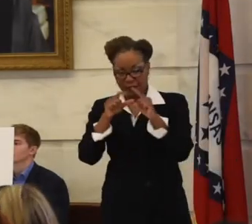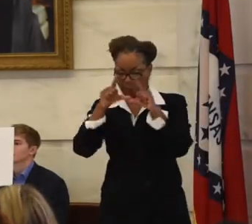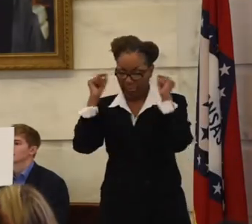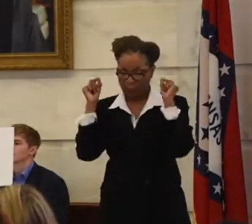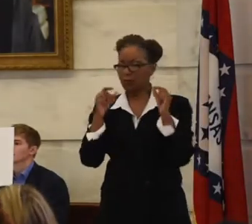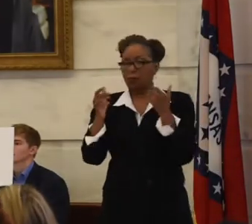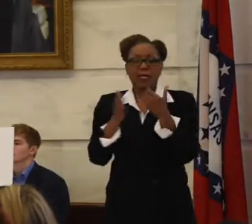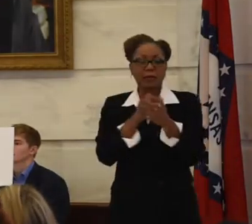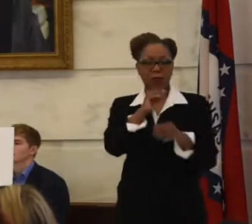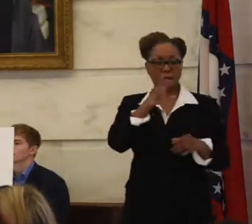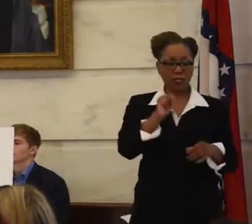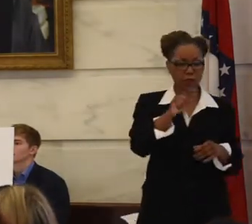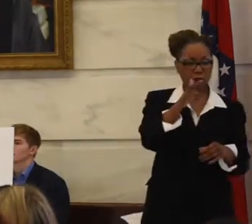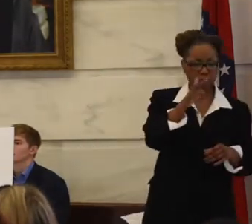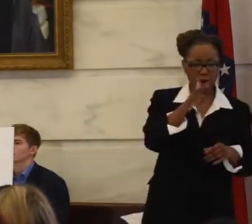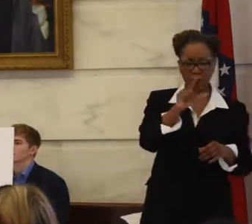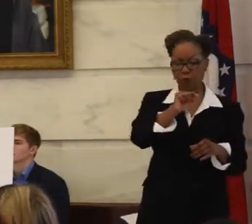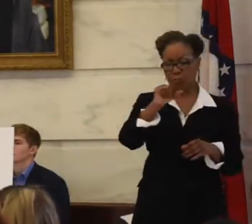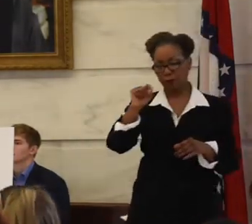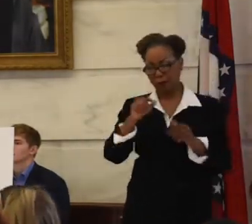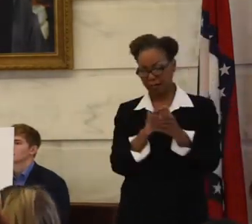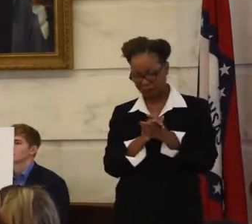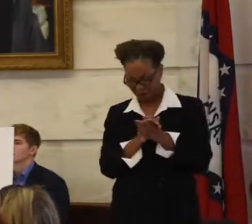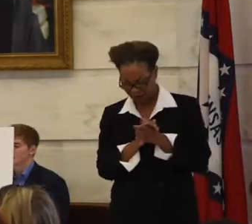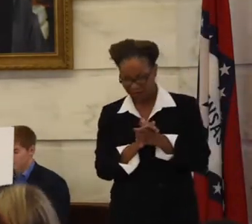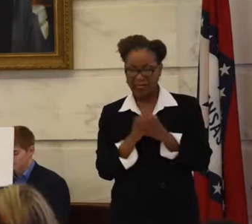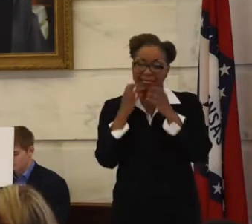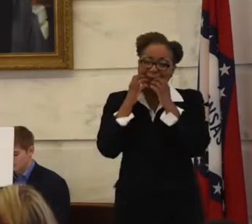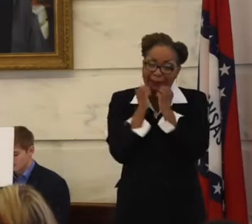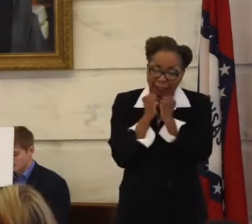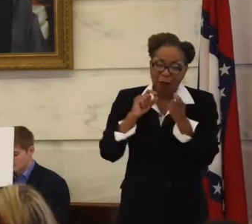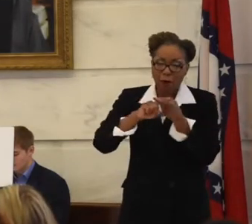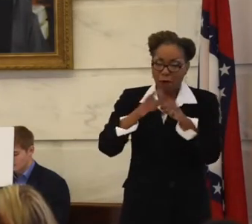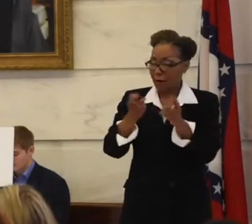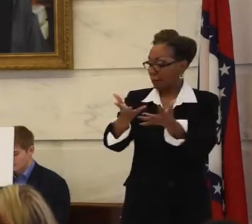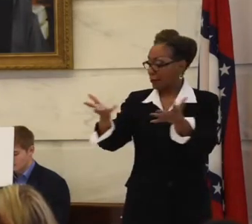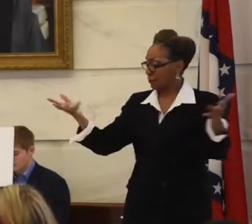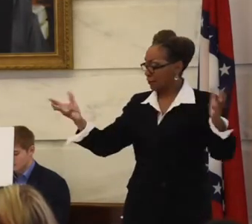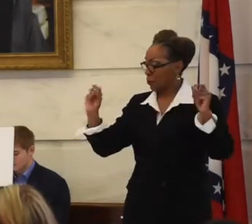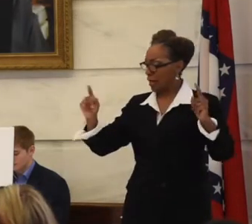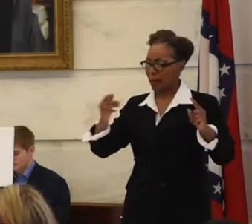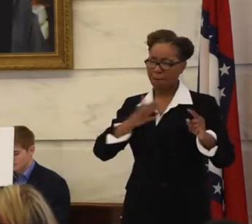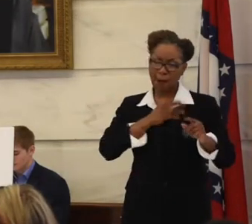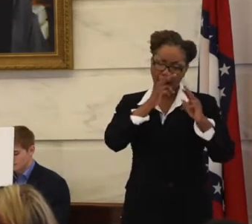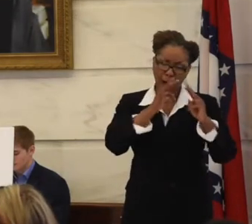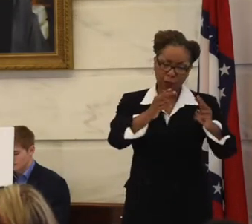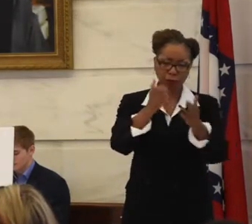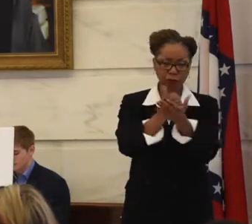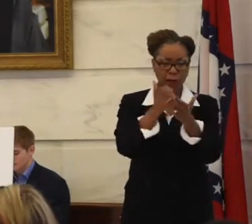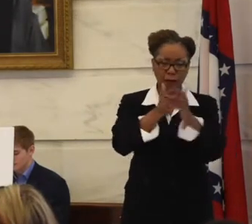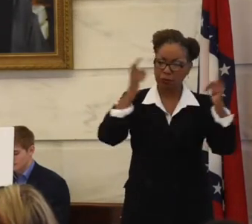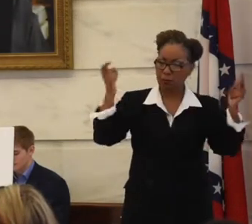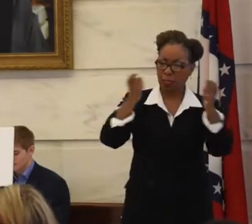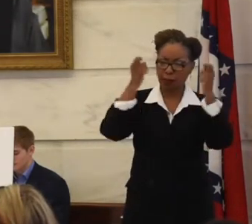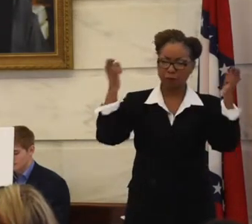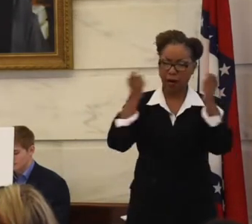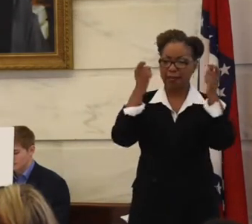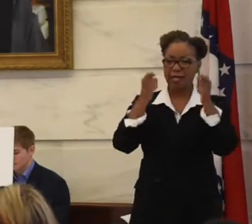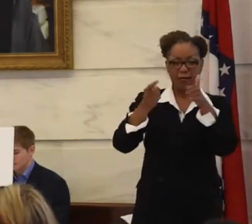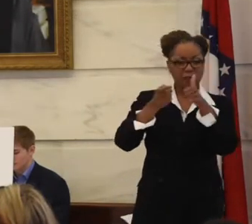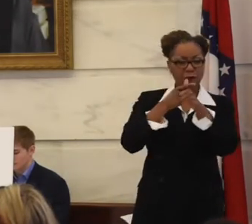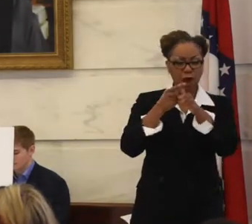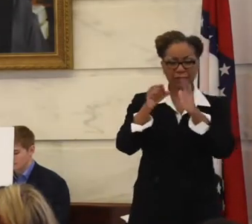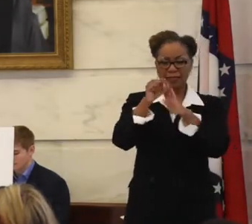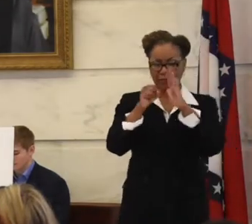All right. January 21st, 2020. Dear friends, it is my honor to help celebrate the